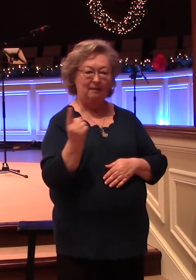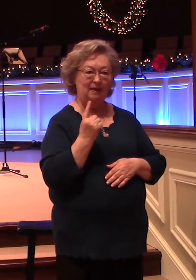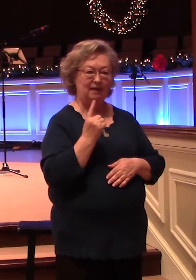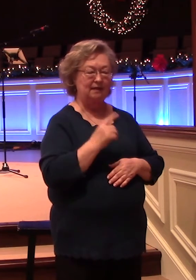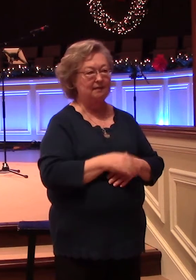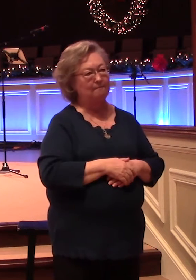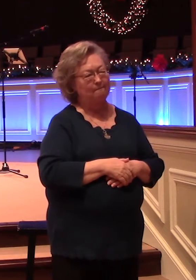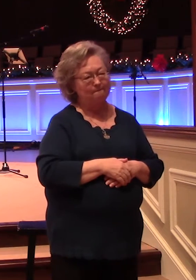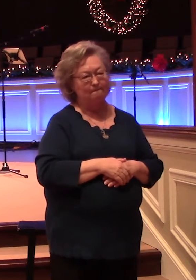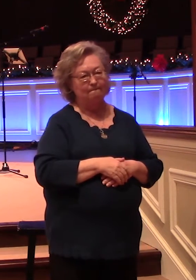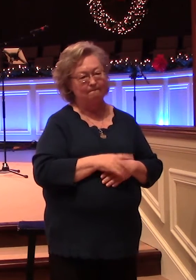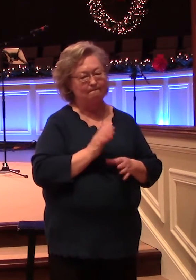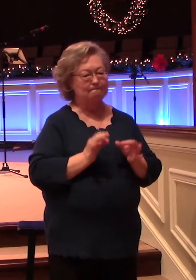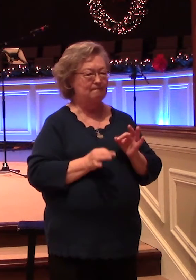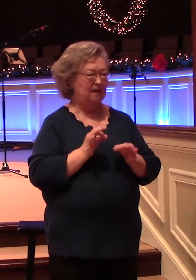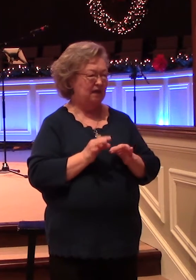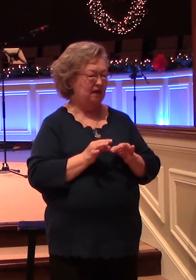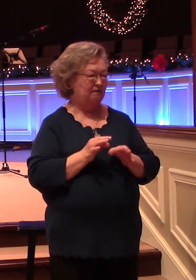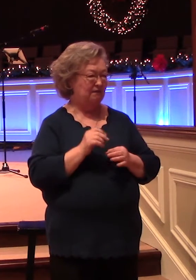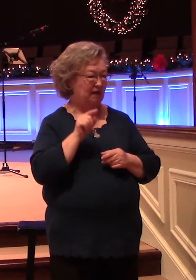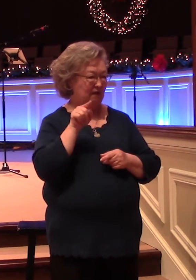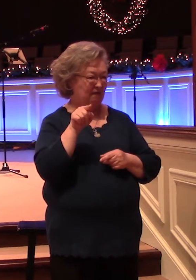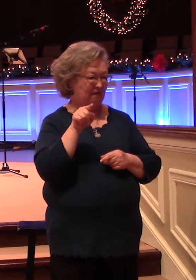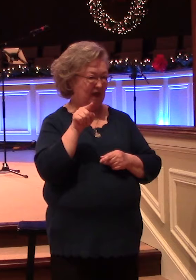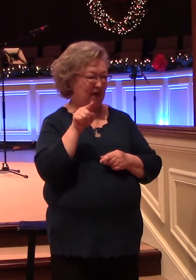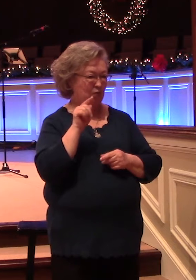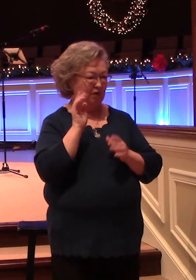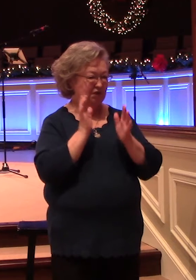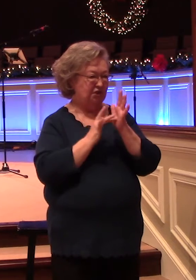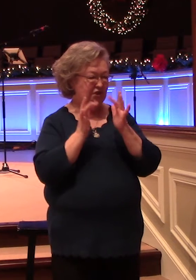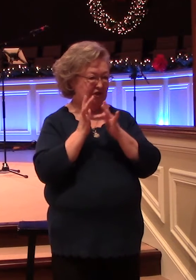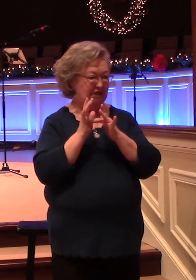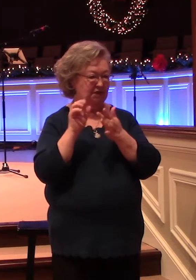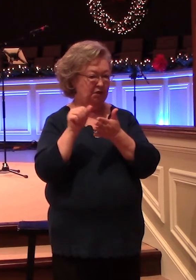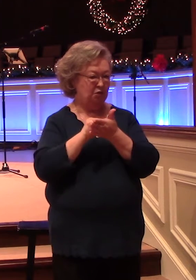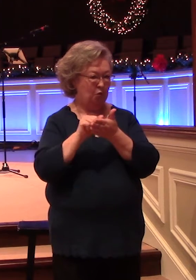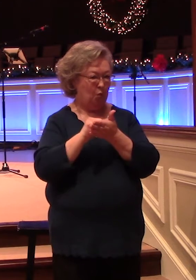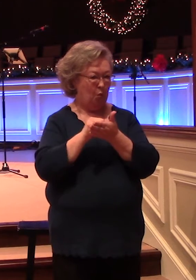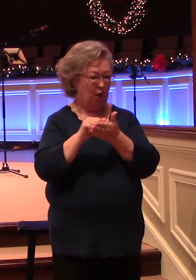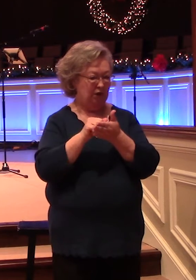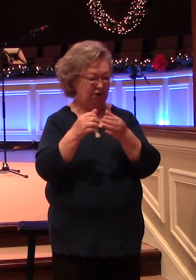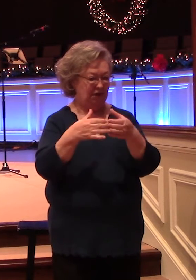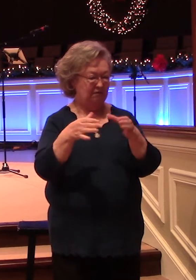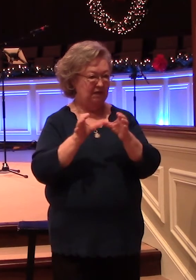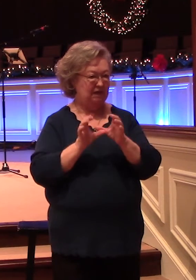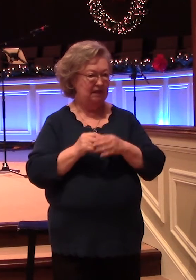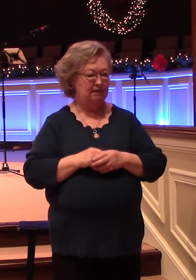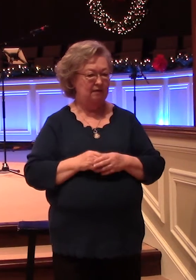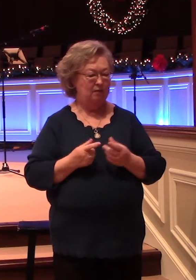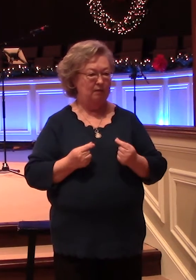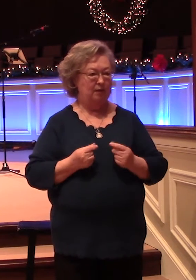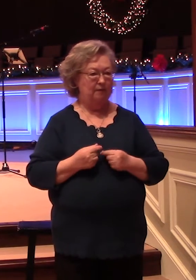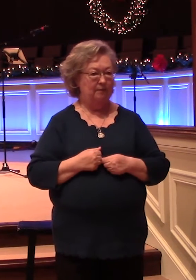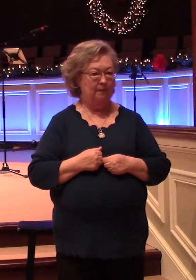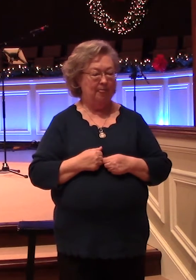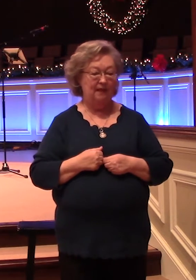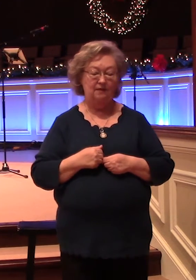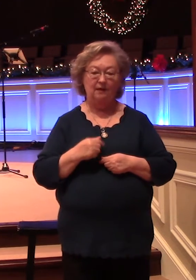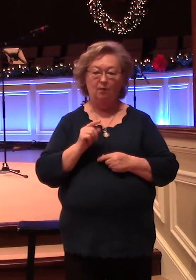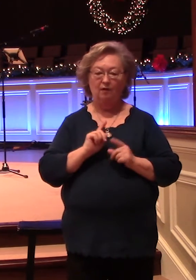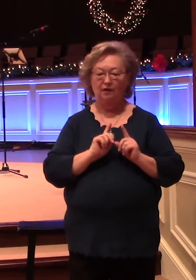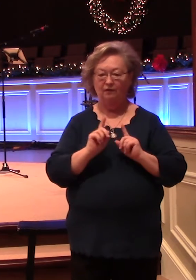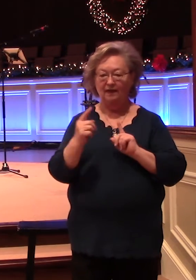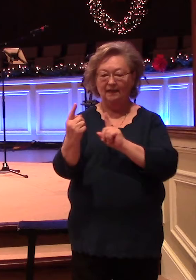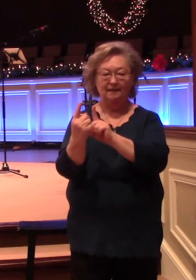were Jesus, I'd probably want to come alongside and serve and help him. So he said, Mom, why don't you let me do the dishes? Dad